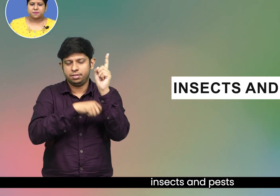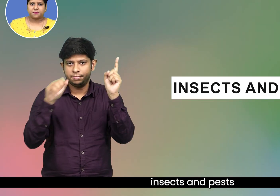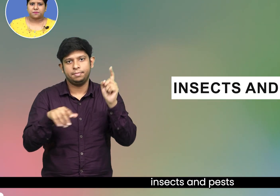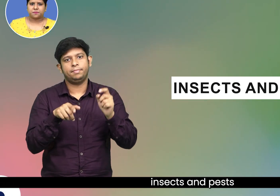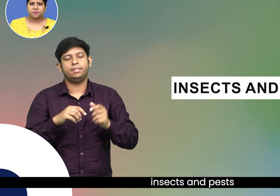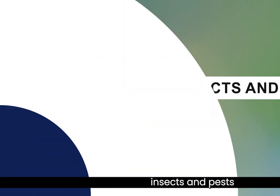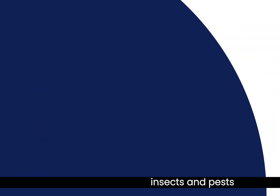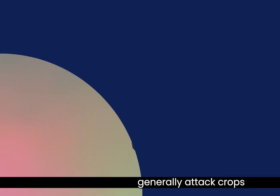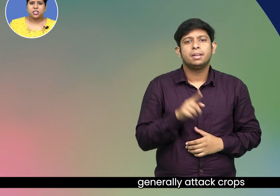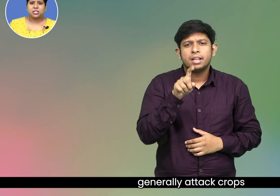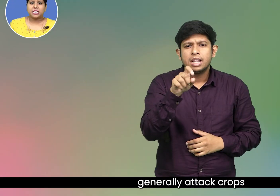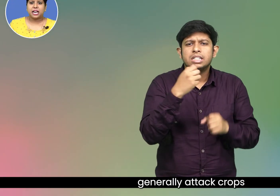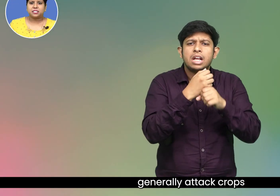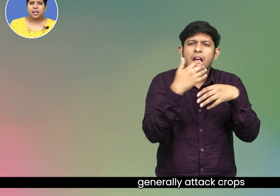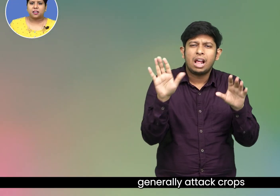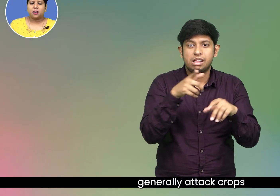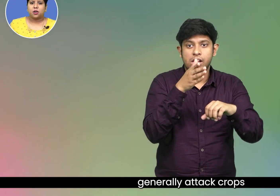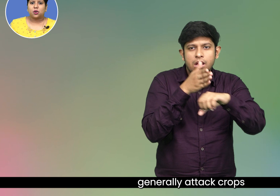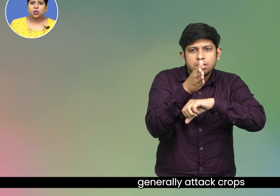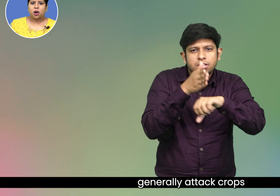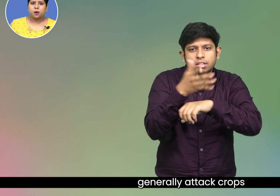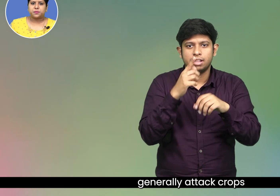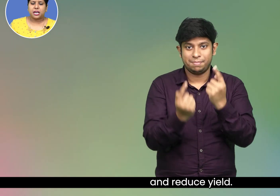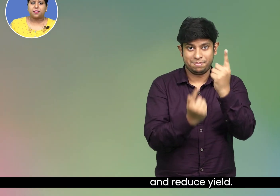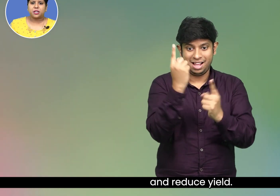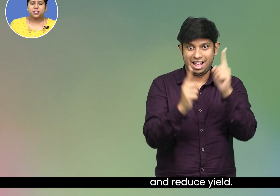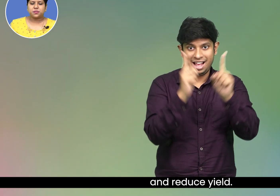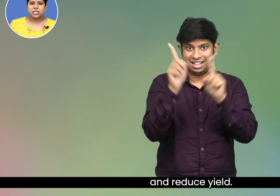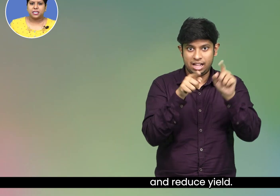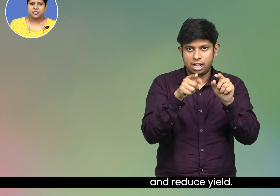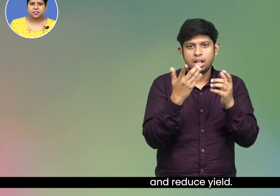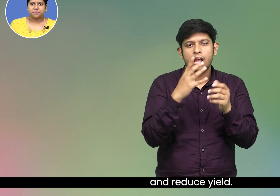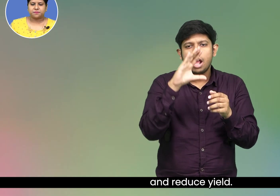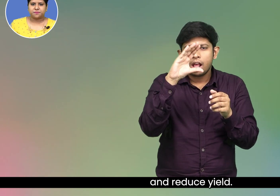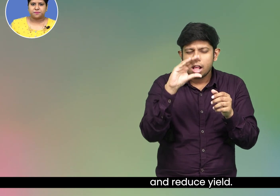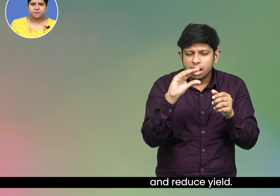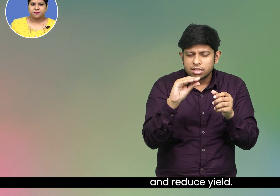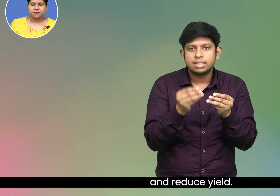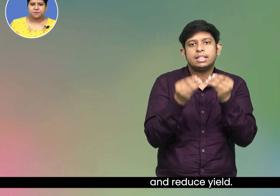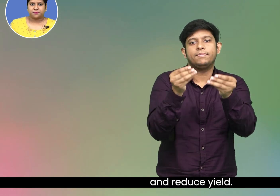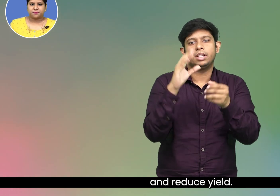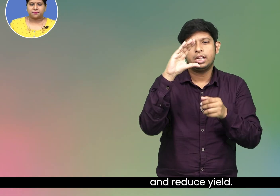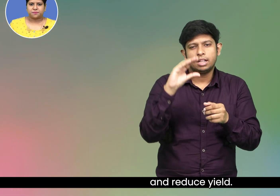pests. Generally attack crops and reduce yield.